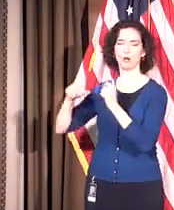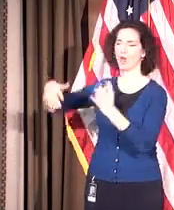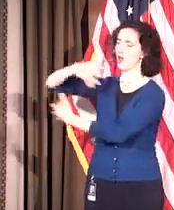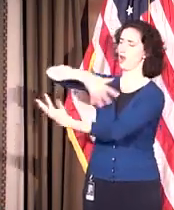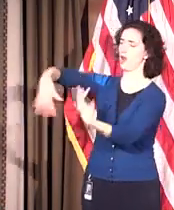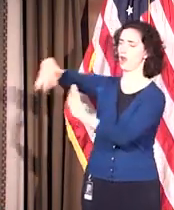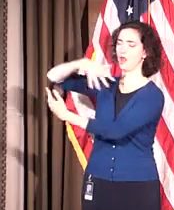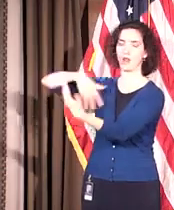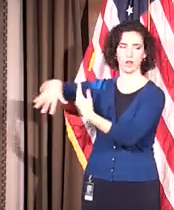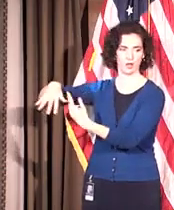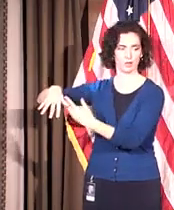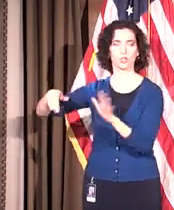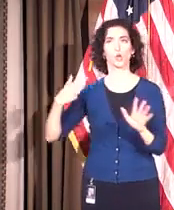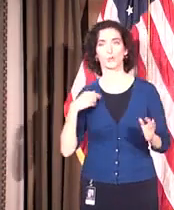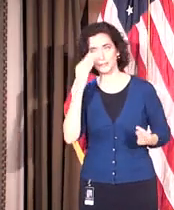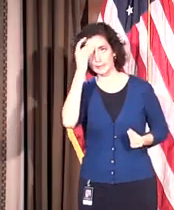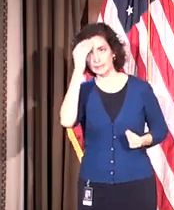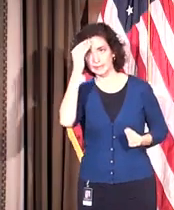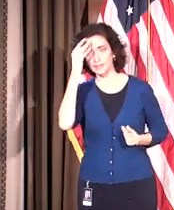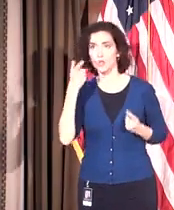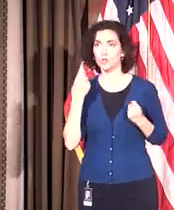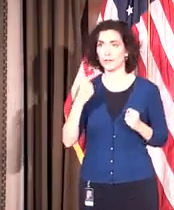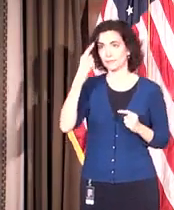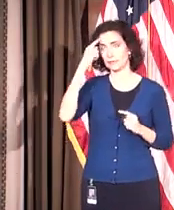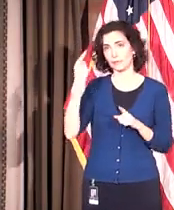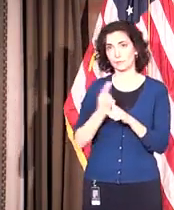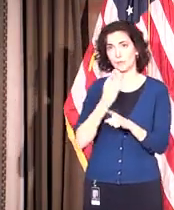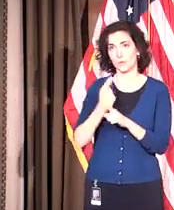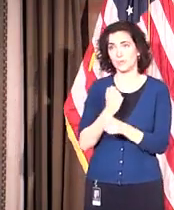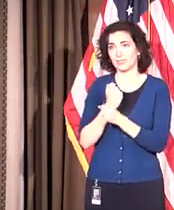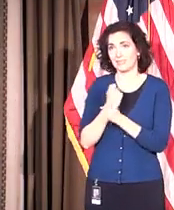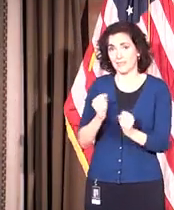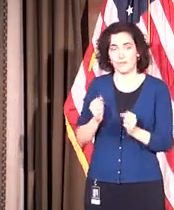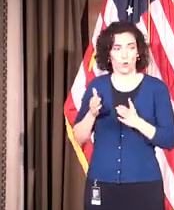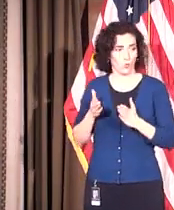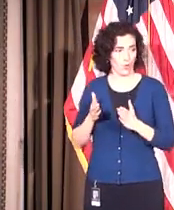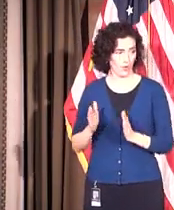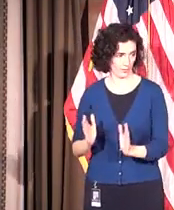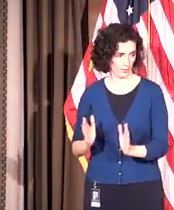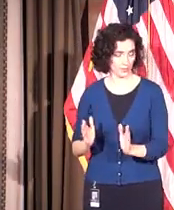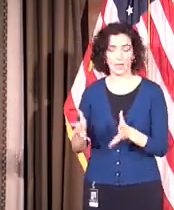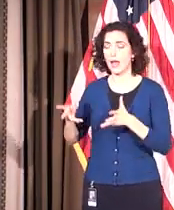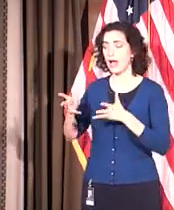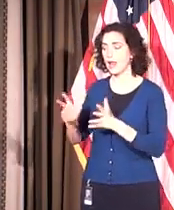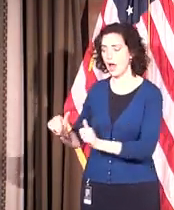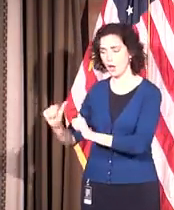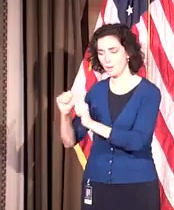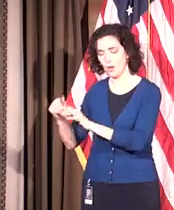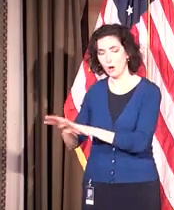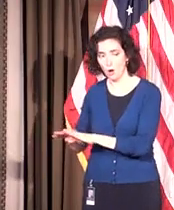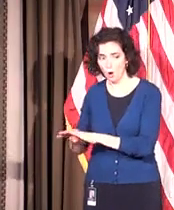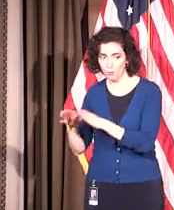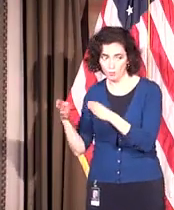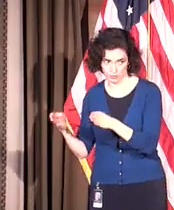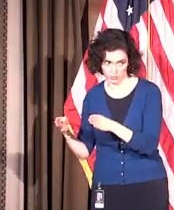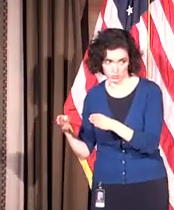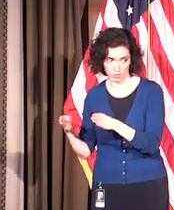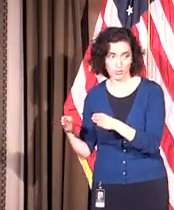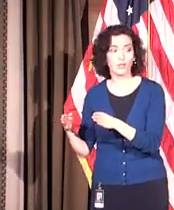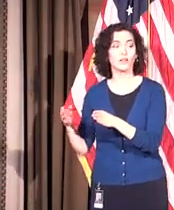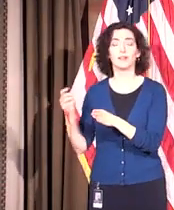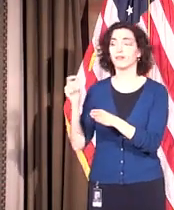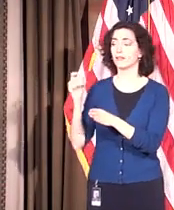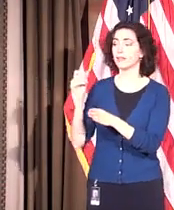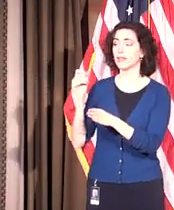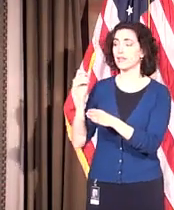was come up with a reasonable and reasonably safe way to allow bars to reopen where you had relatively